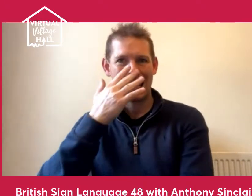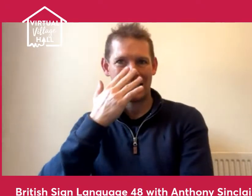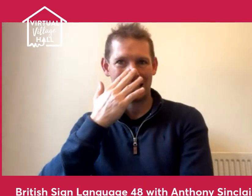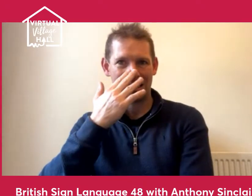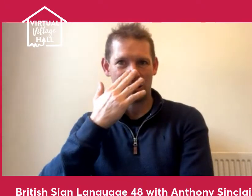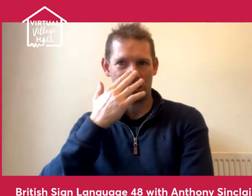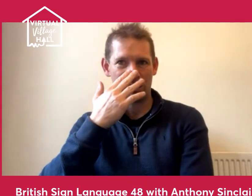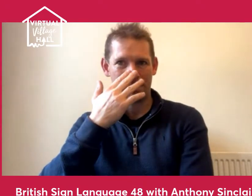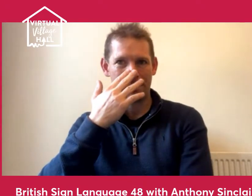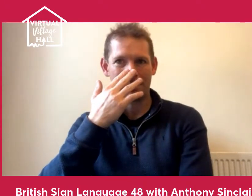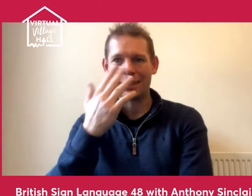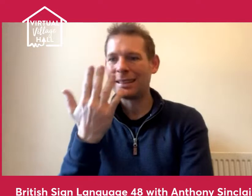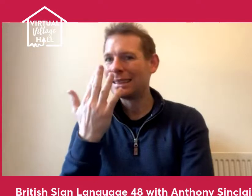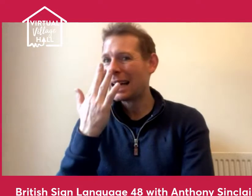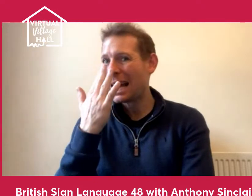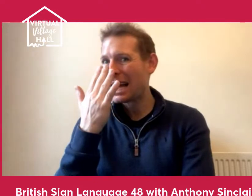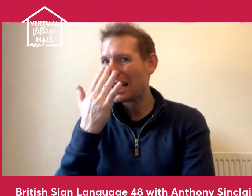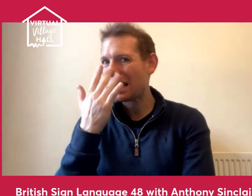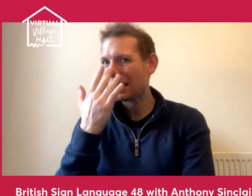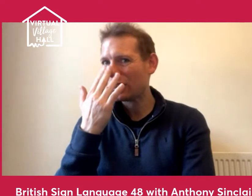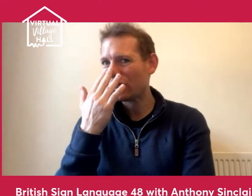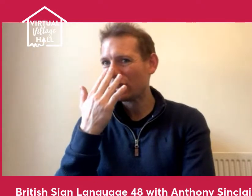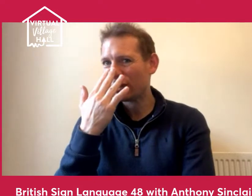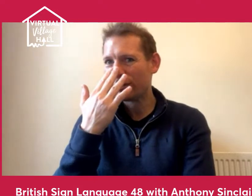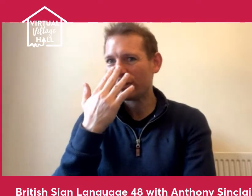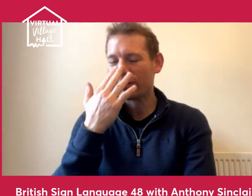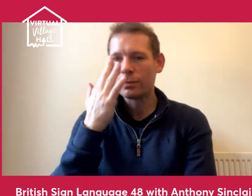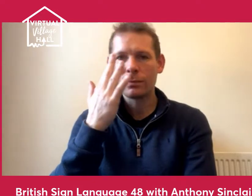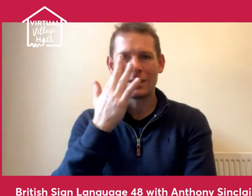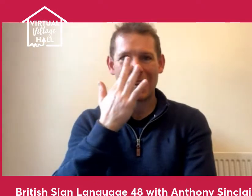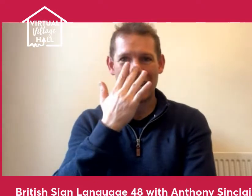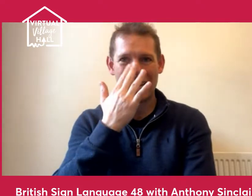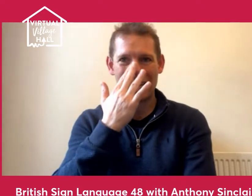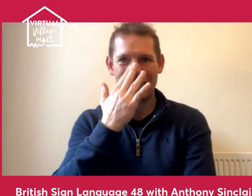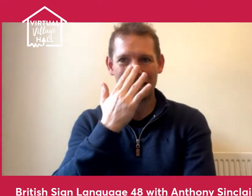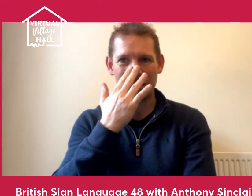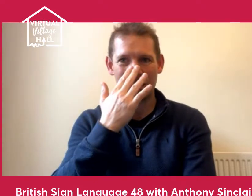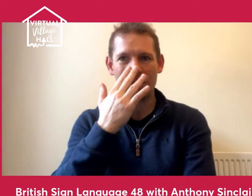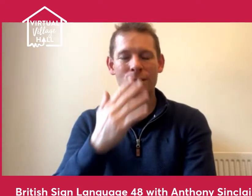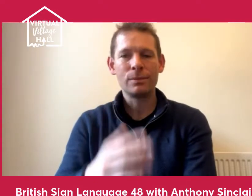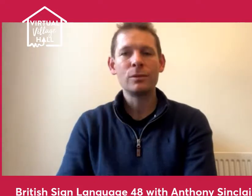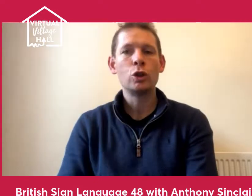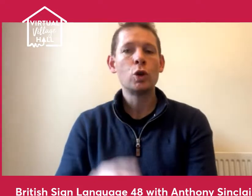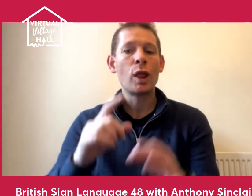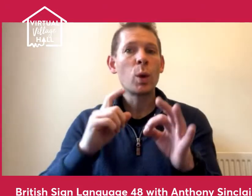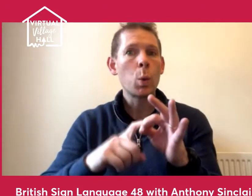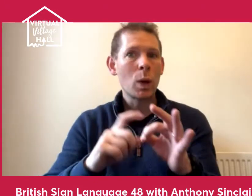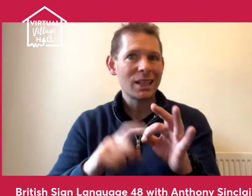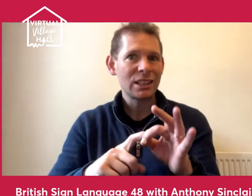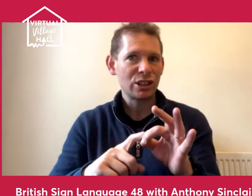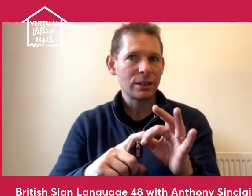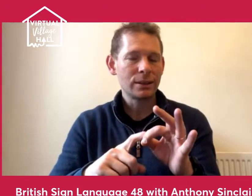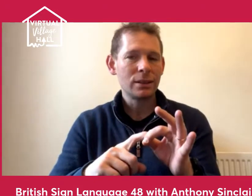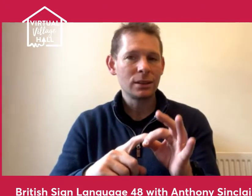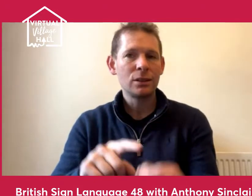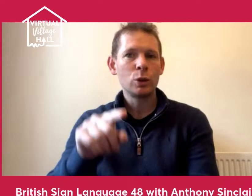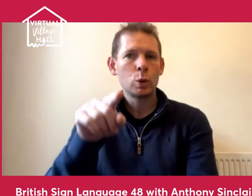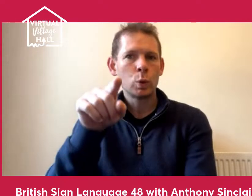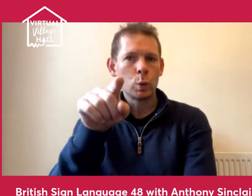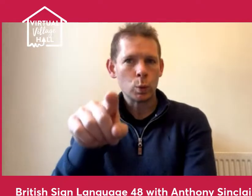Okay, so now I'm going to teach you some signs linked with what age you are. So that's age. So here's the